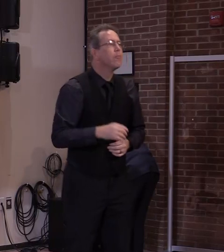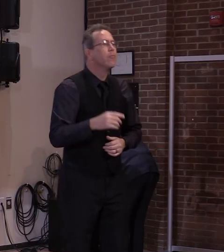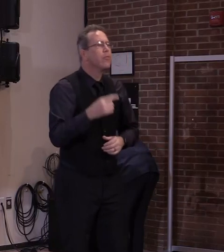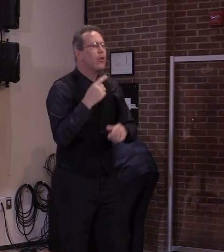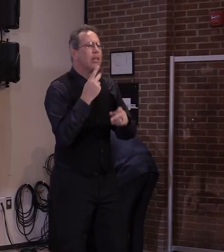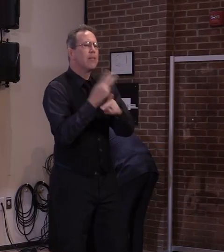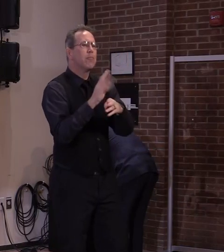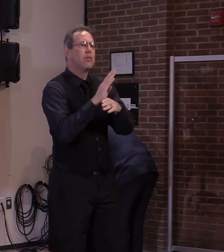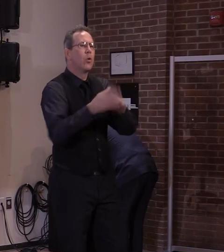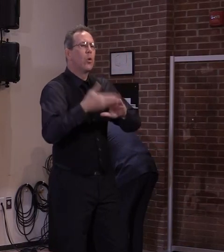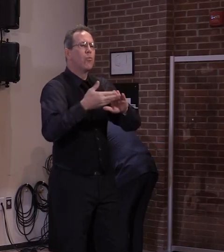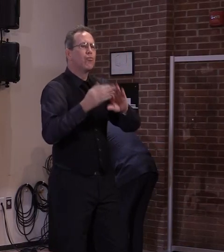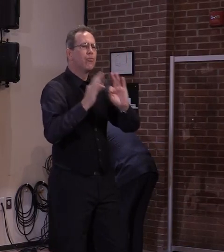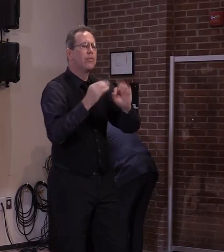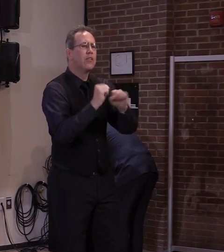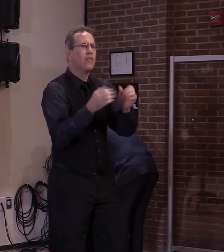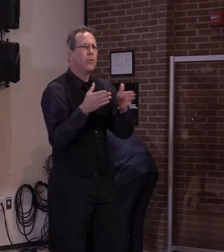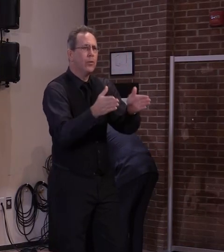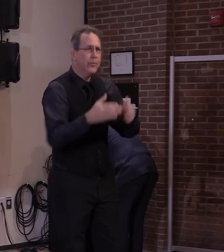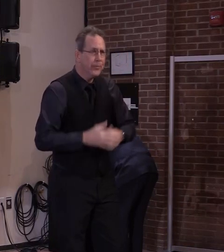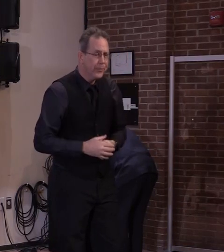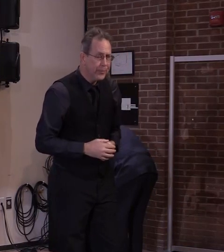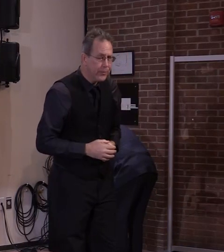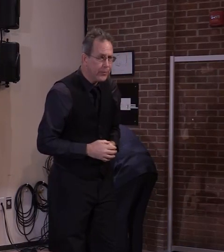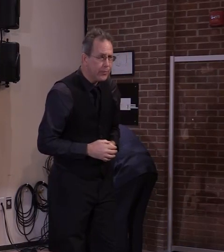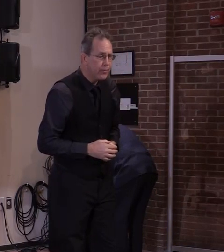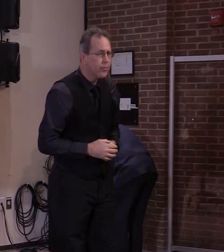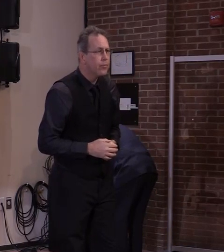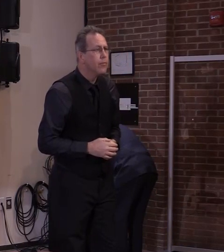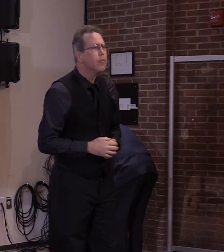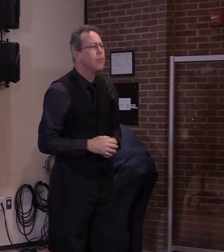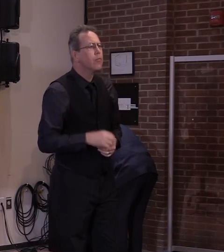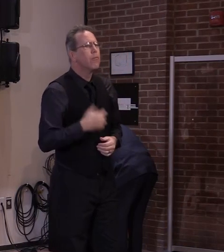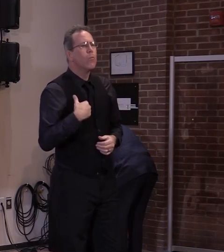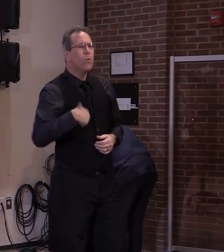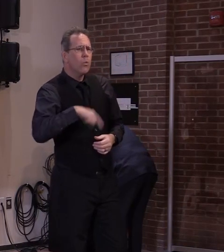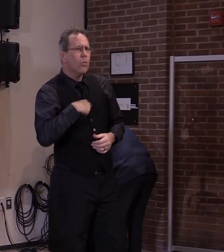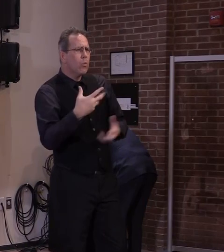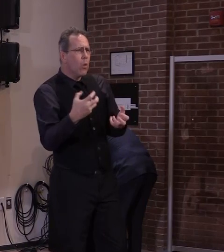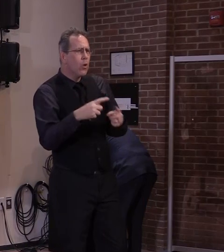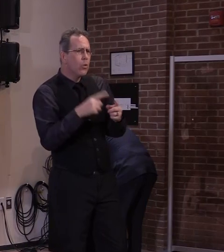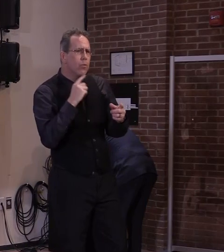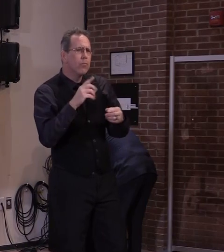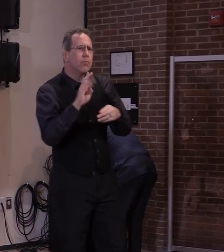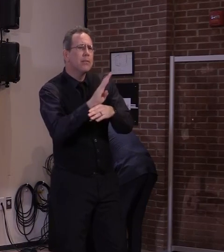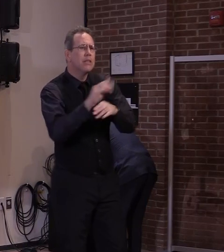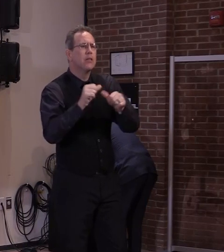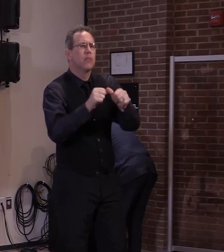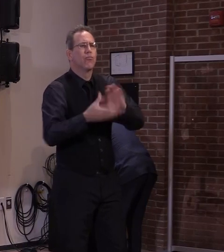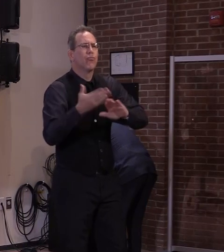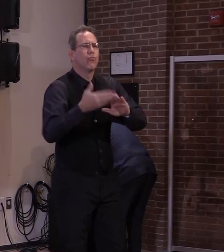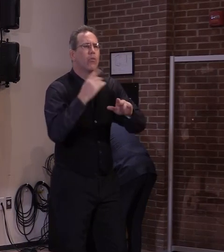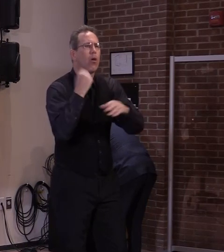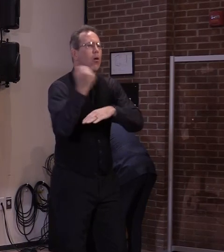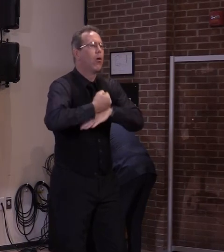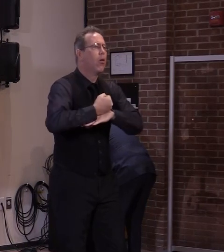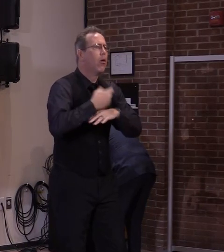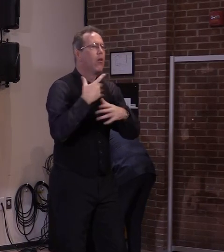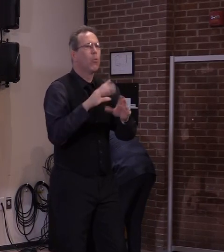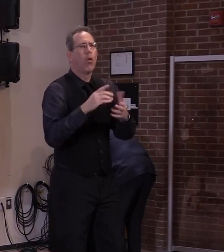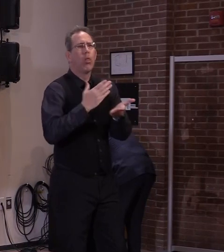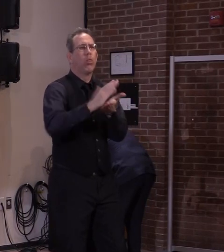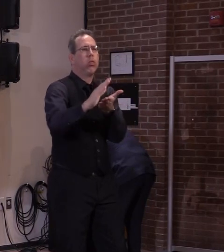backstop, and ensuring paychecks continue reaching Vermonters is vital to our neighbors and families. I